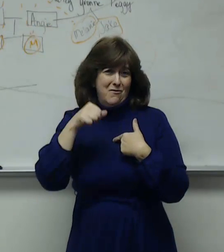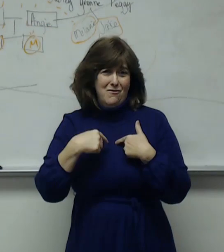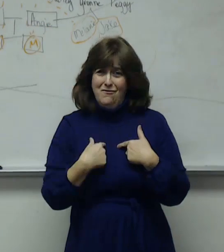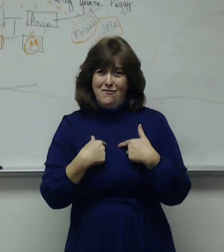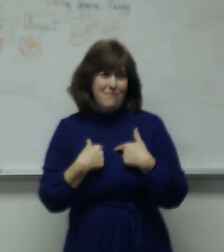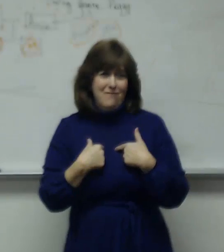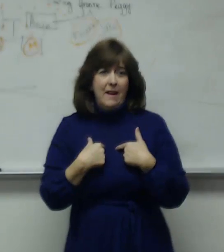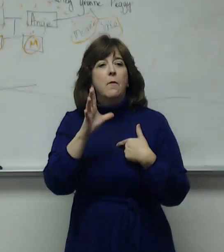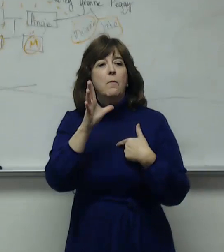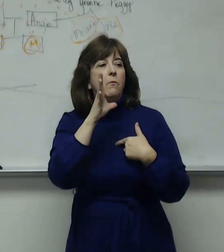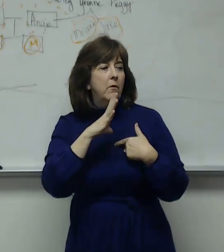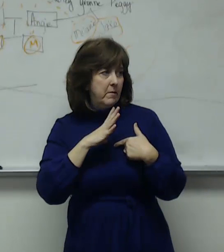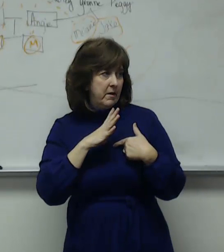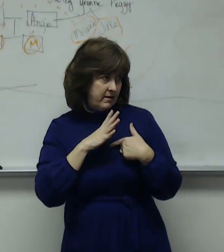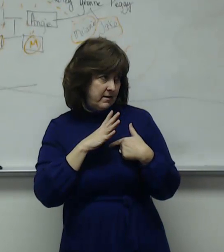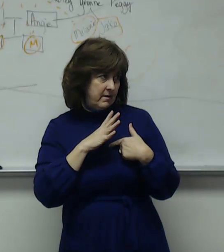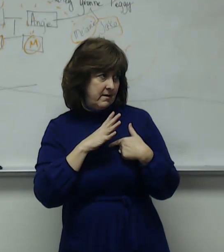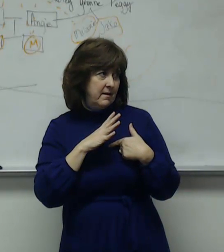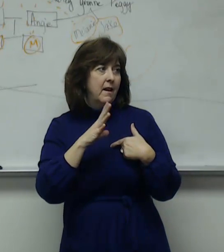Woman. A woman. Oh,